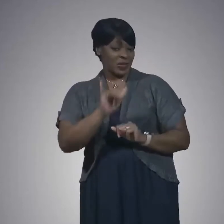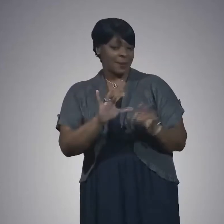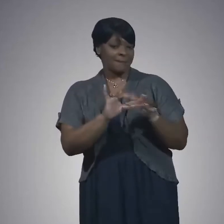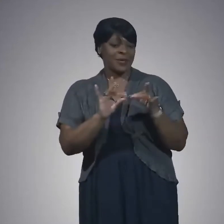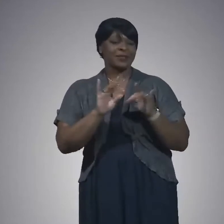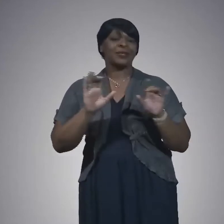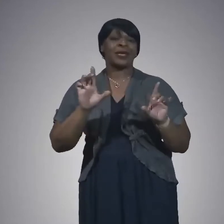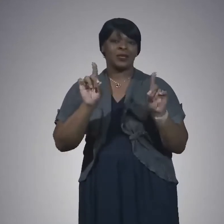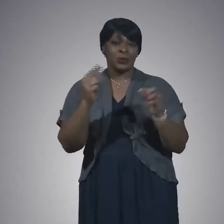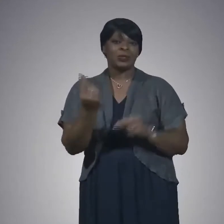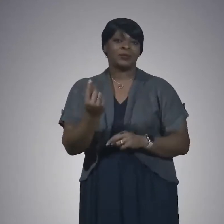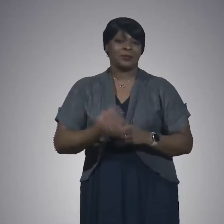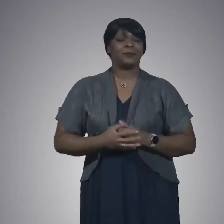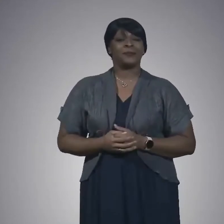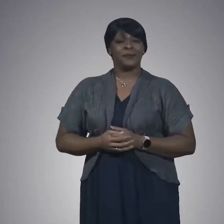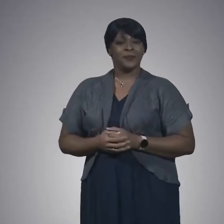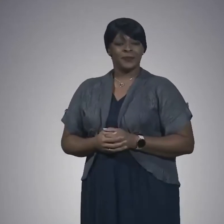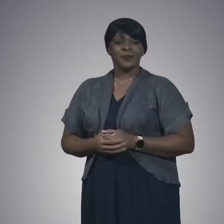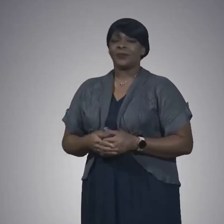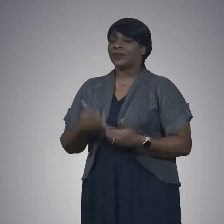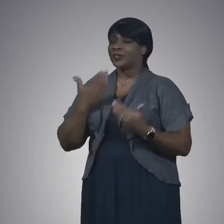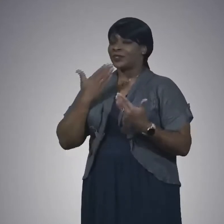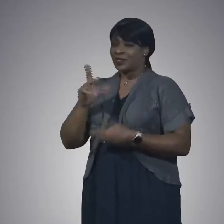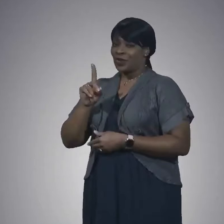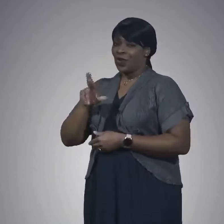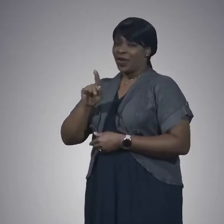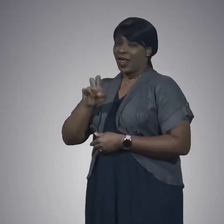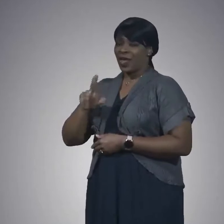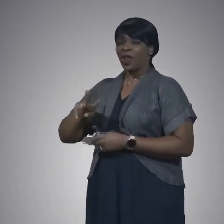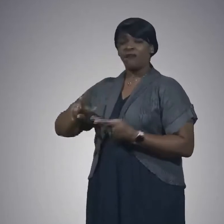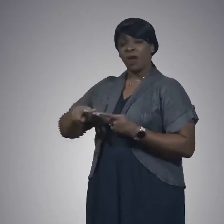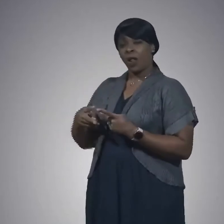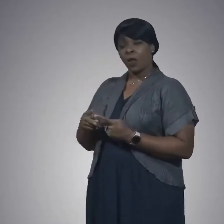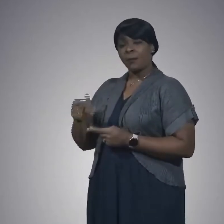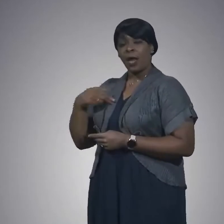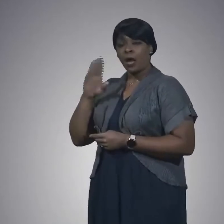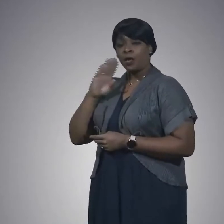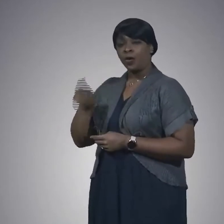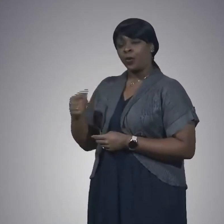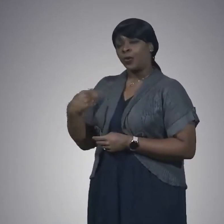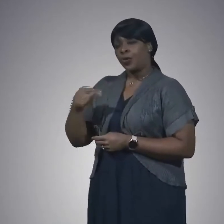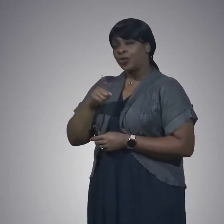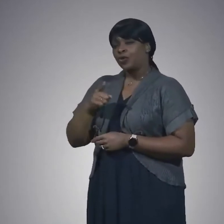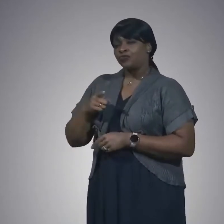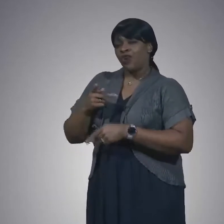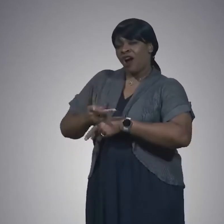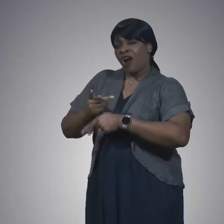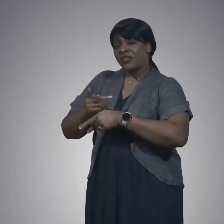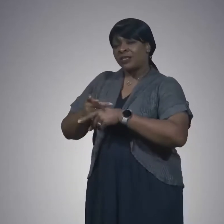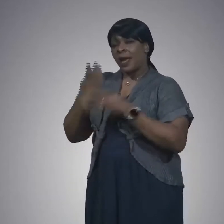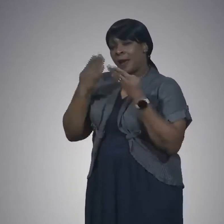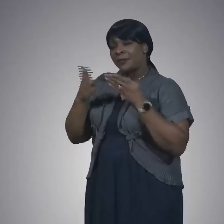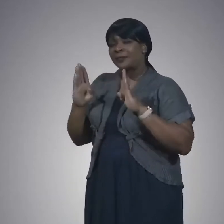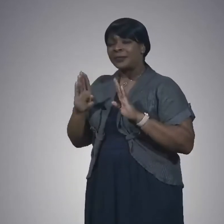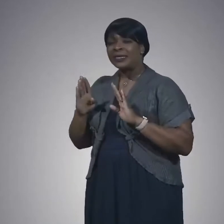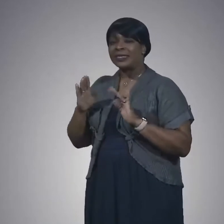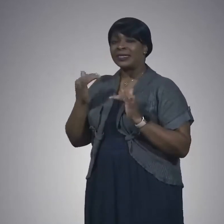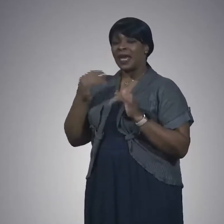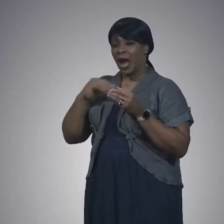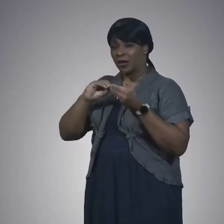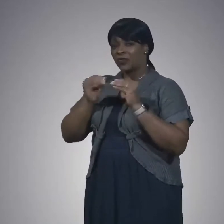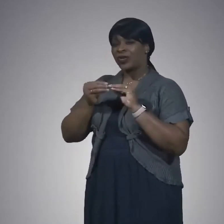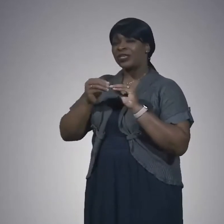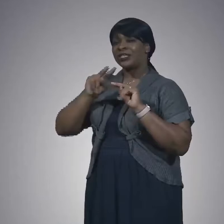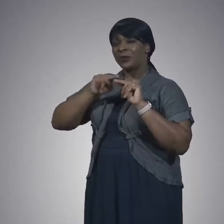act upon it. Thanks, Dr. Taylor. And as a follow-up, I know you're cautiously optimistic. There are certainly trends going in the